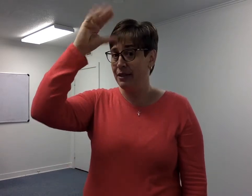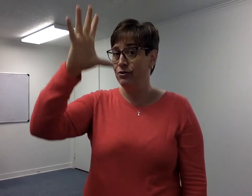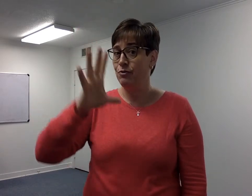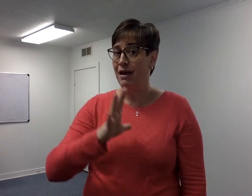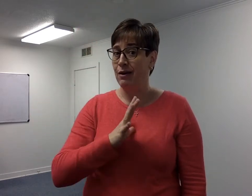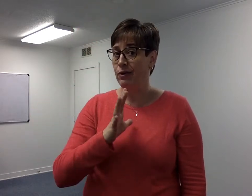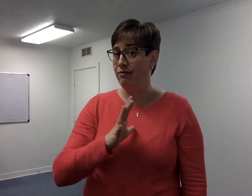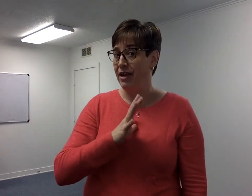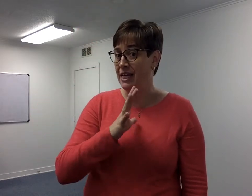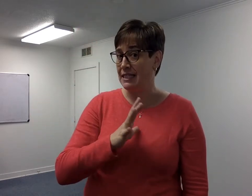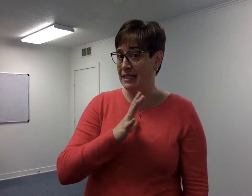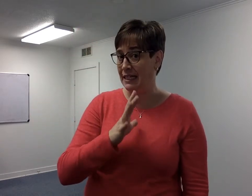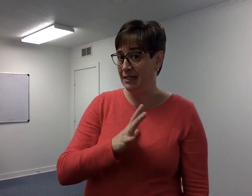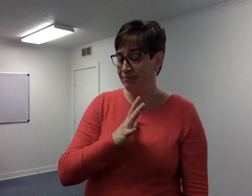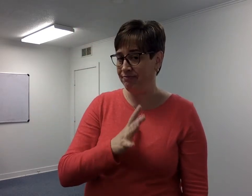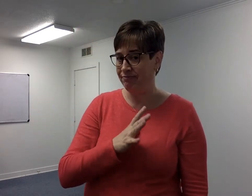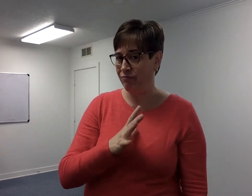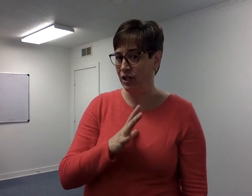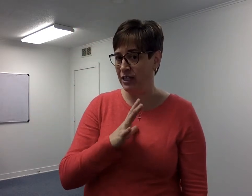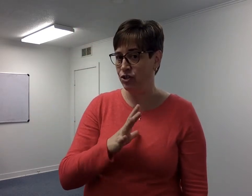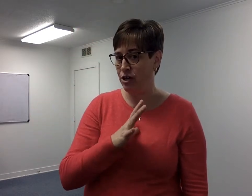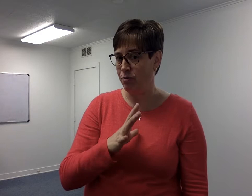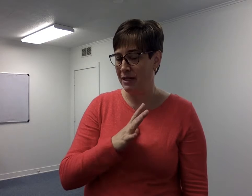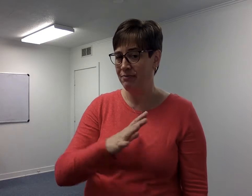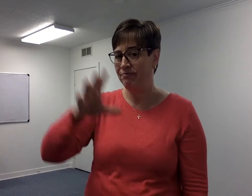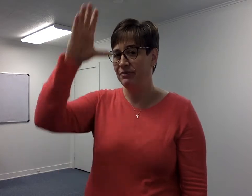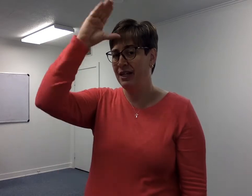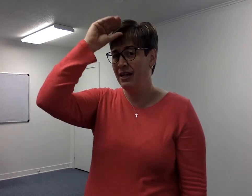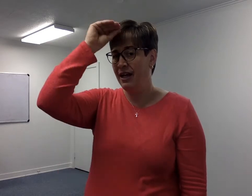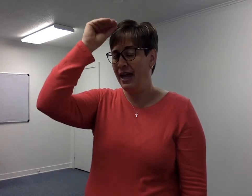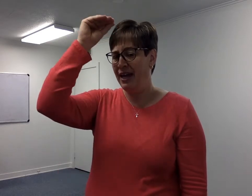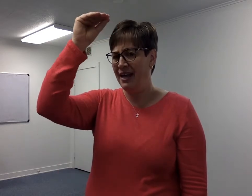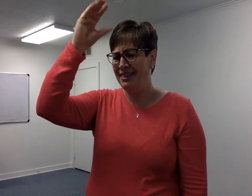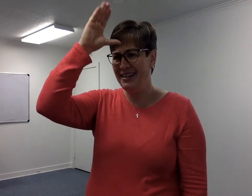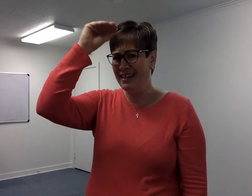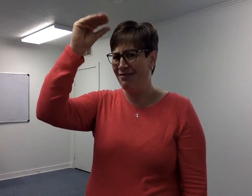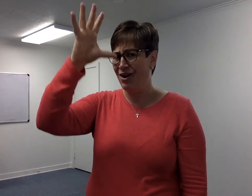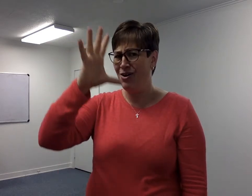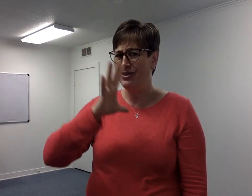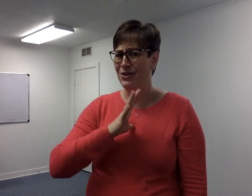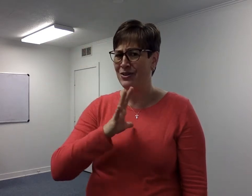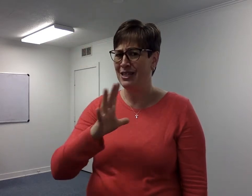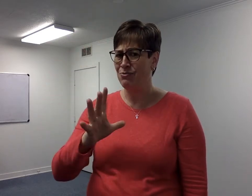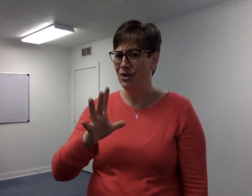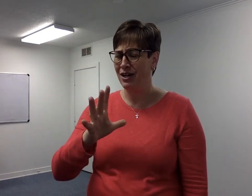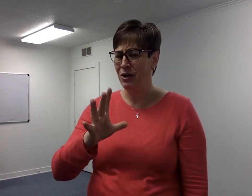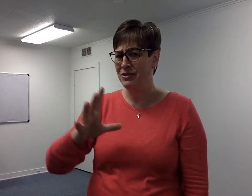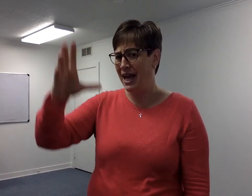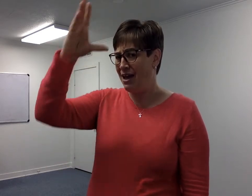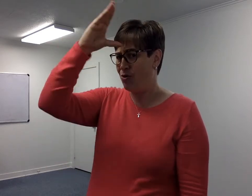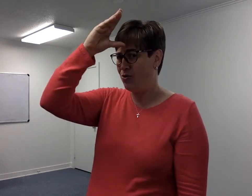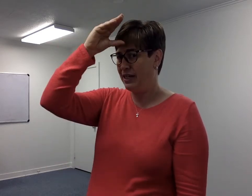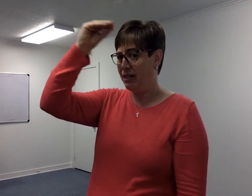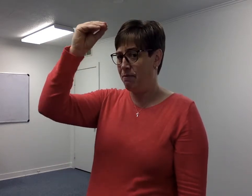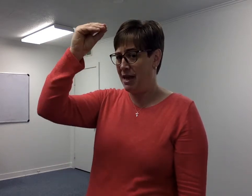do man with fancy for like gentlemen. And I think I've also seen where it goes out, like